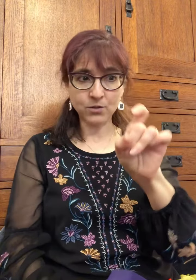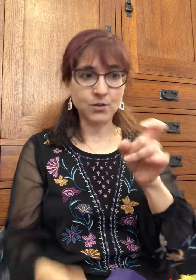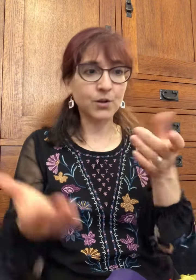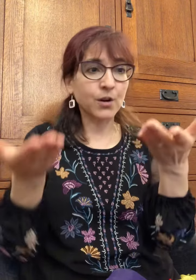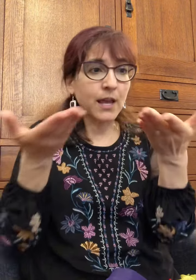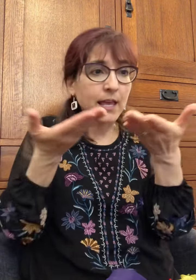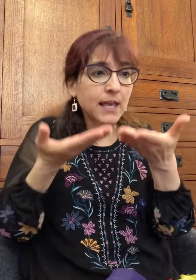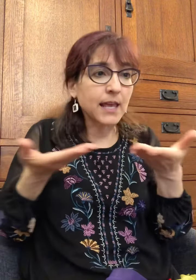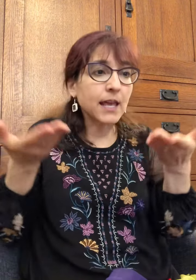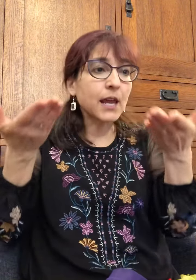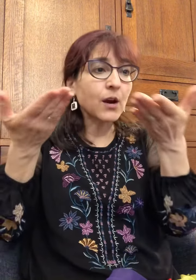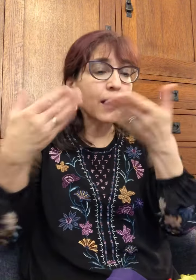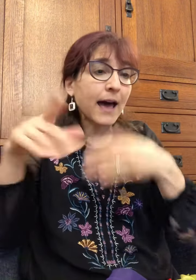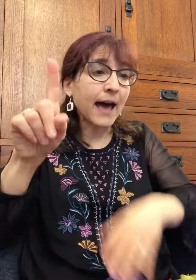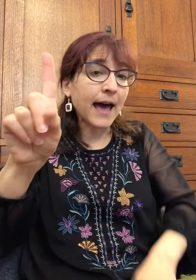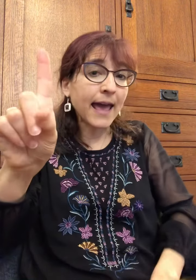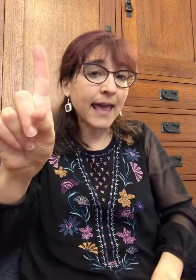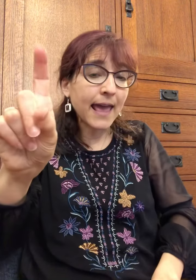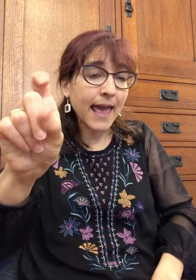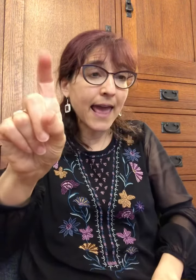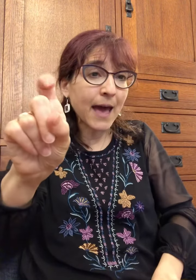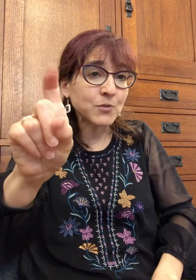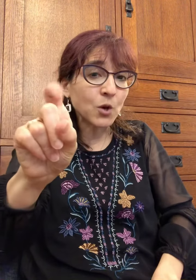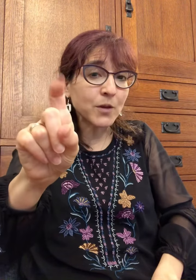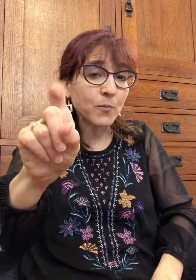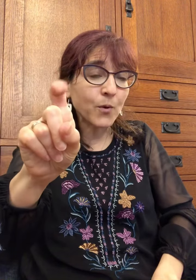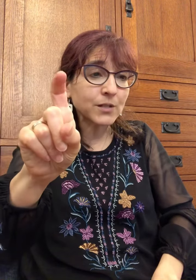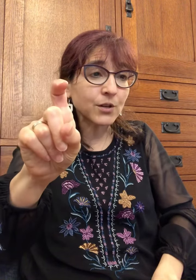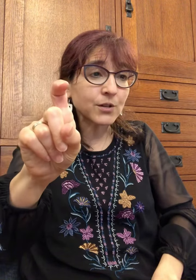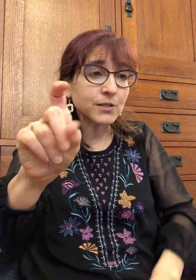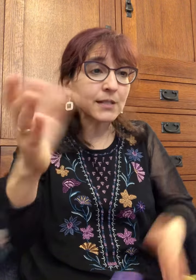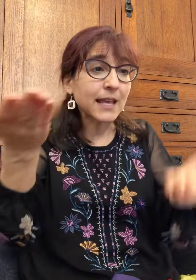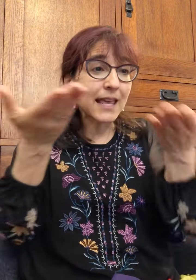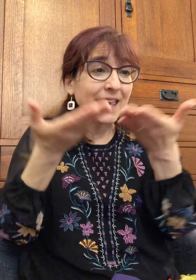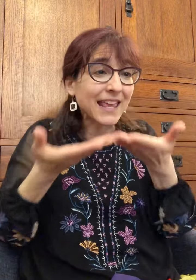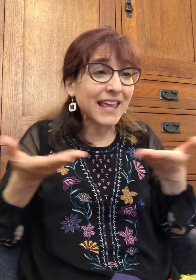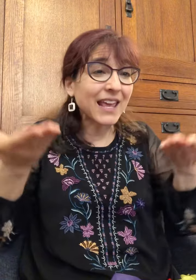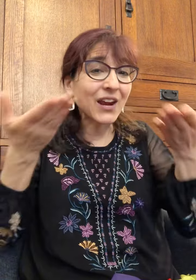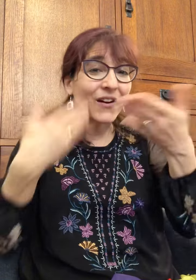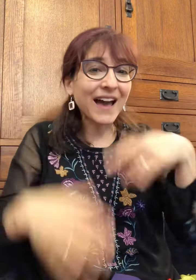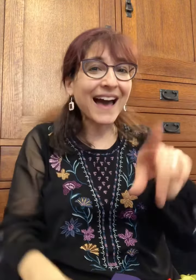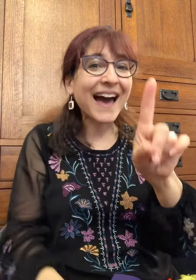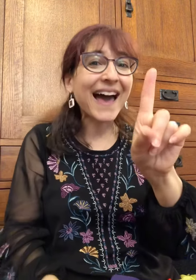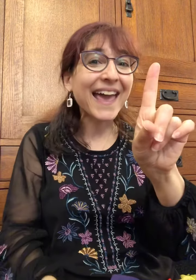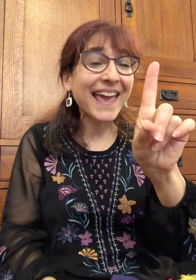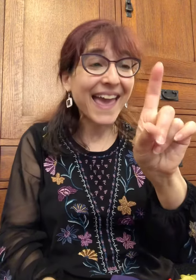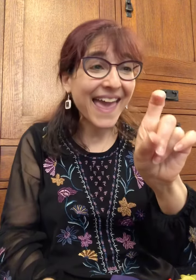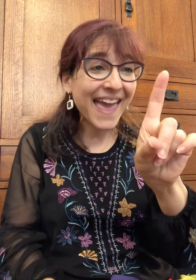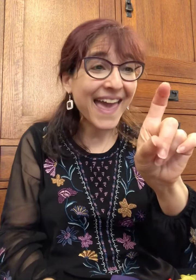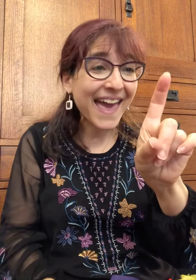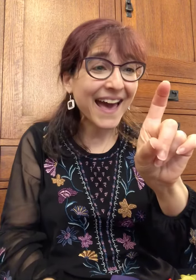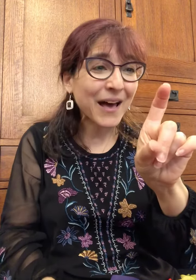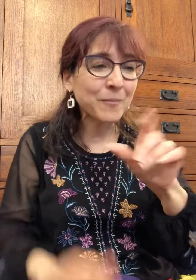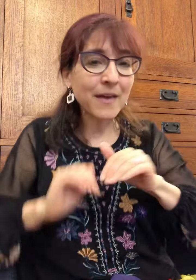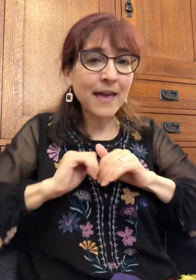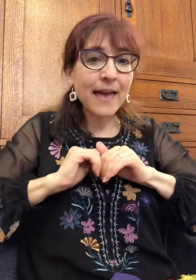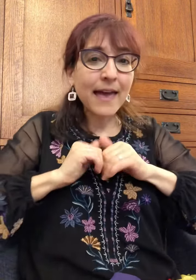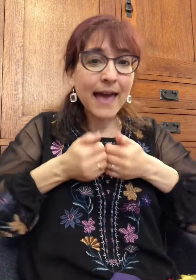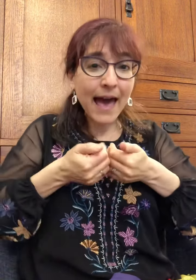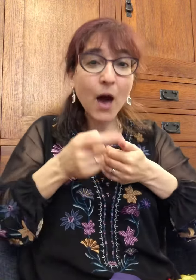Pointer? Here I am. Show me your pointers. Here I am. How